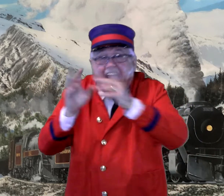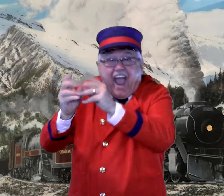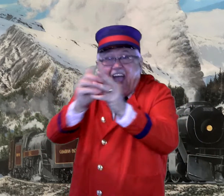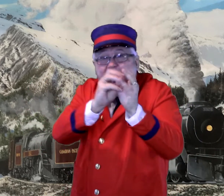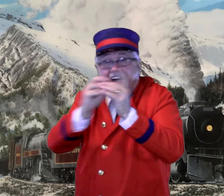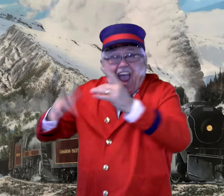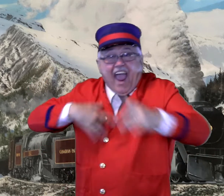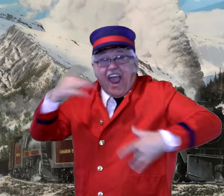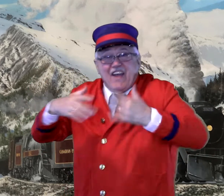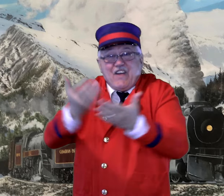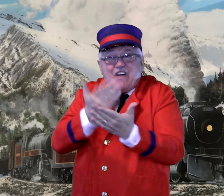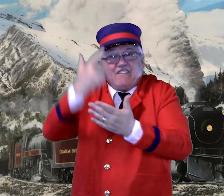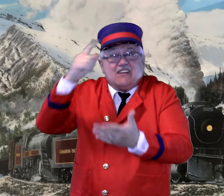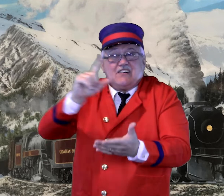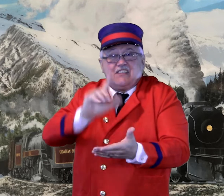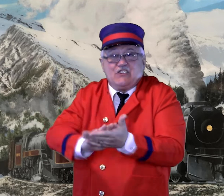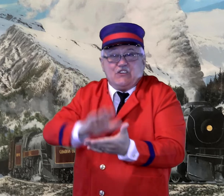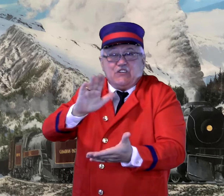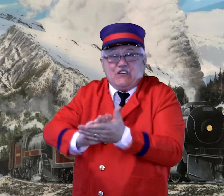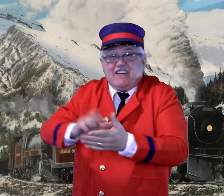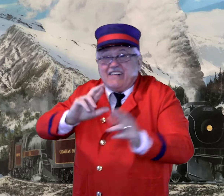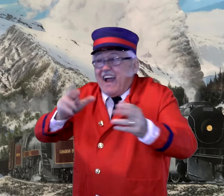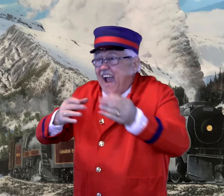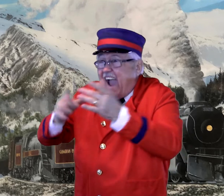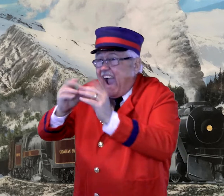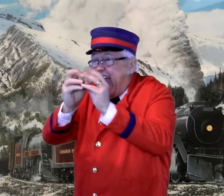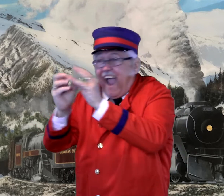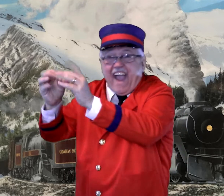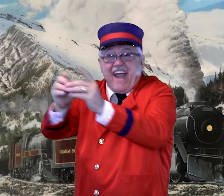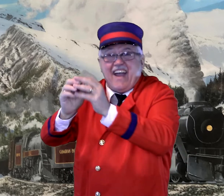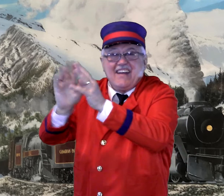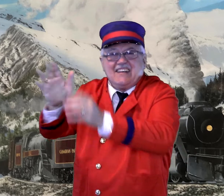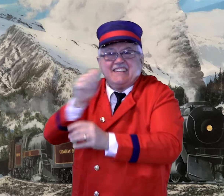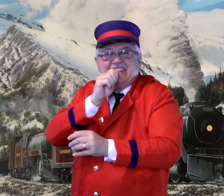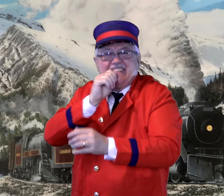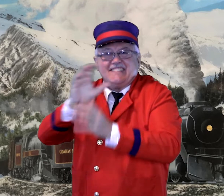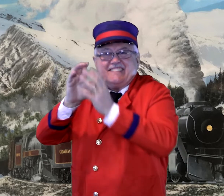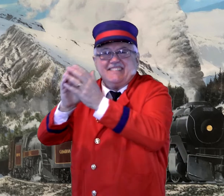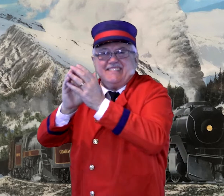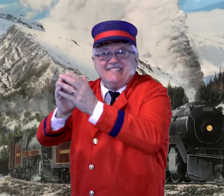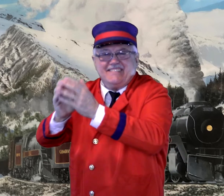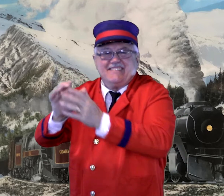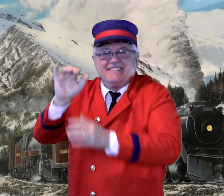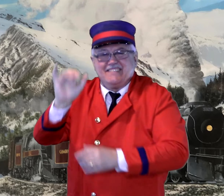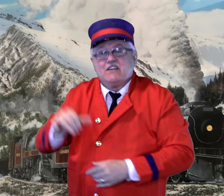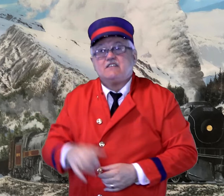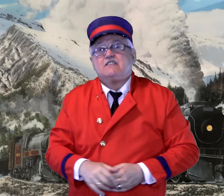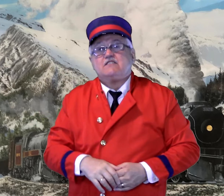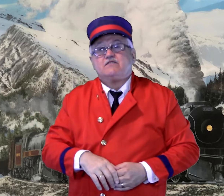all of the new clothing they had for the upcoming school year. And it was quite an exciting time.